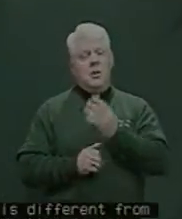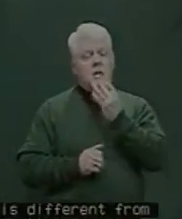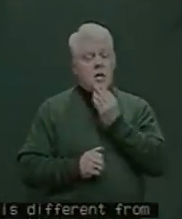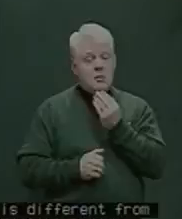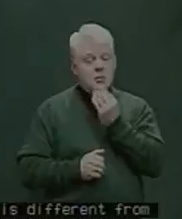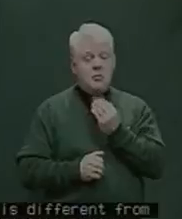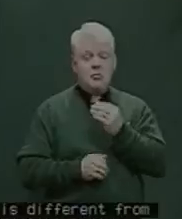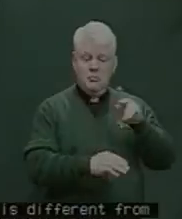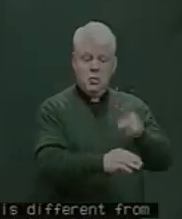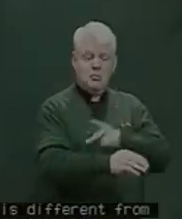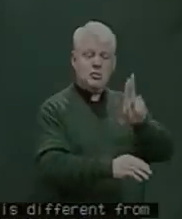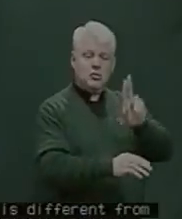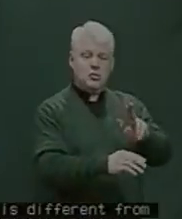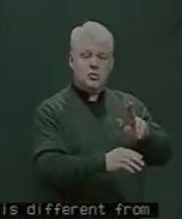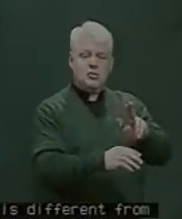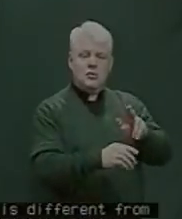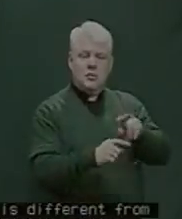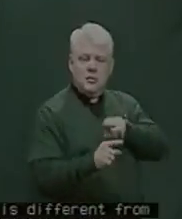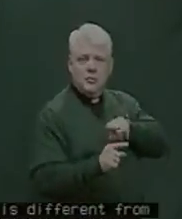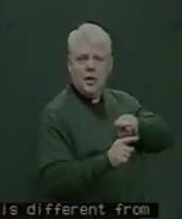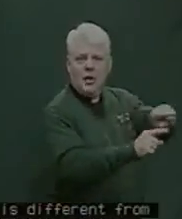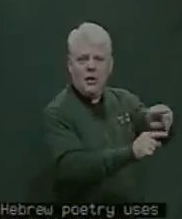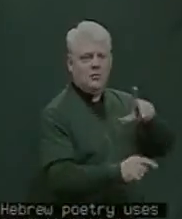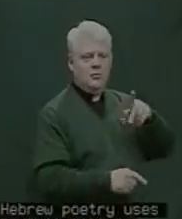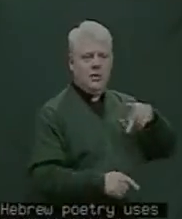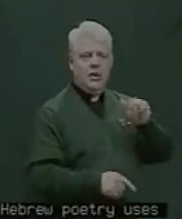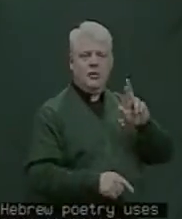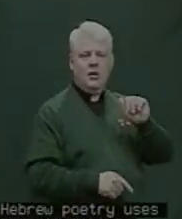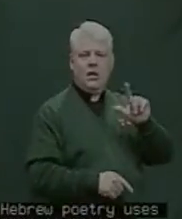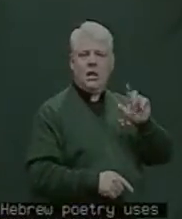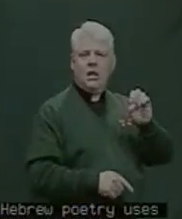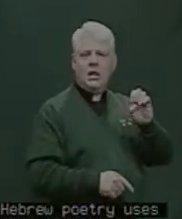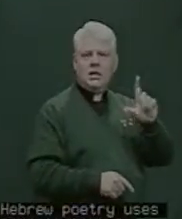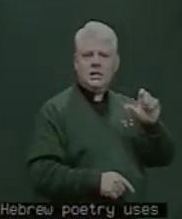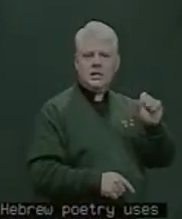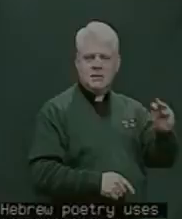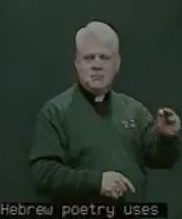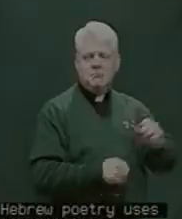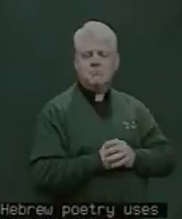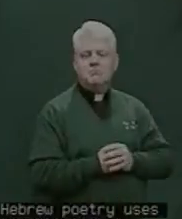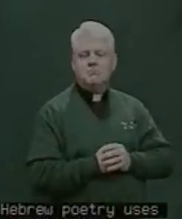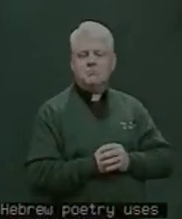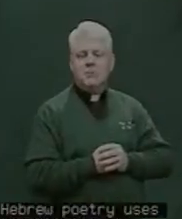is different from English poetry. 9. poetry uses parallelism.